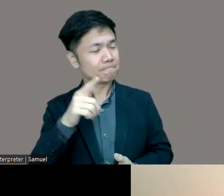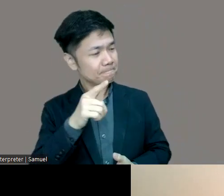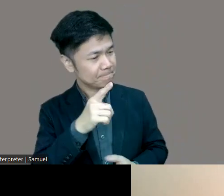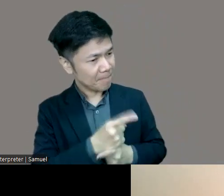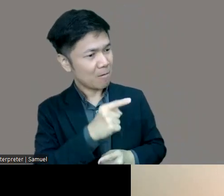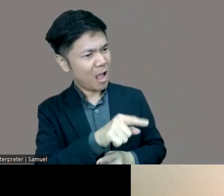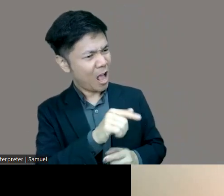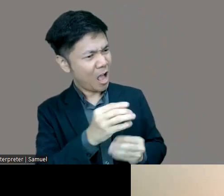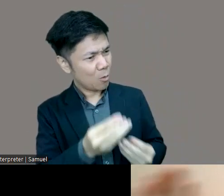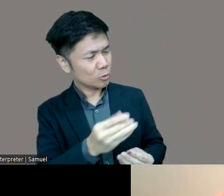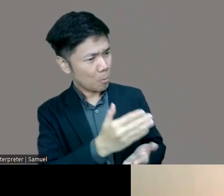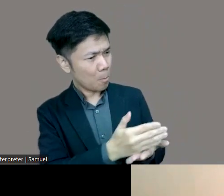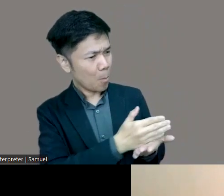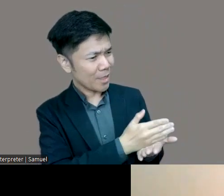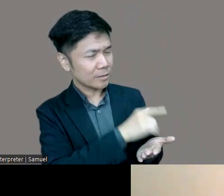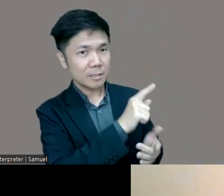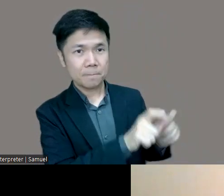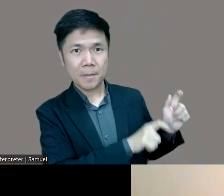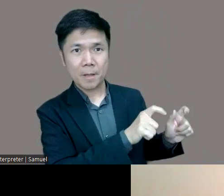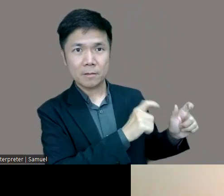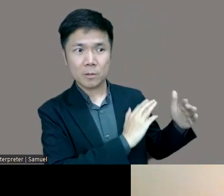have another hand raised, and it's